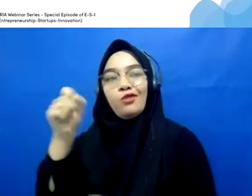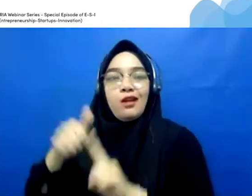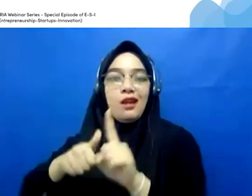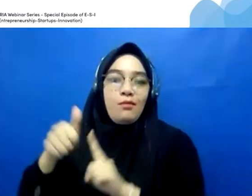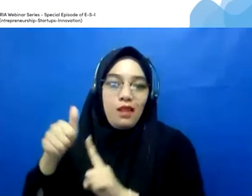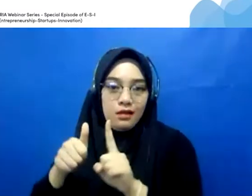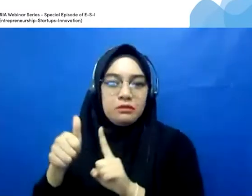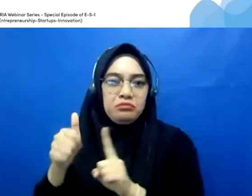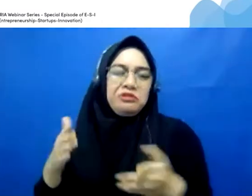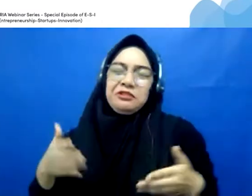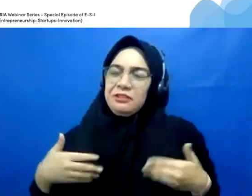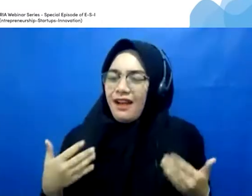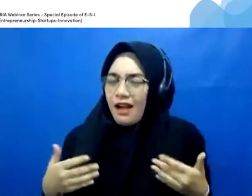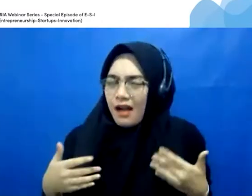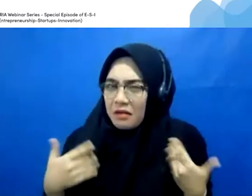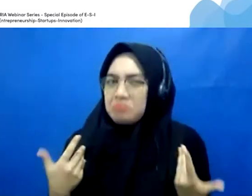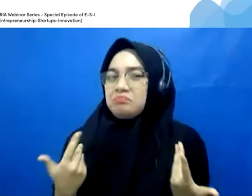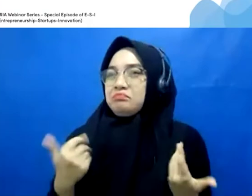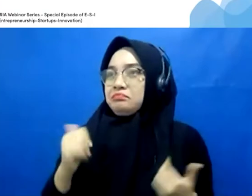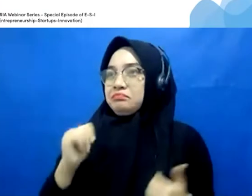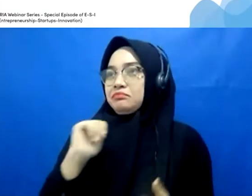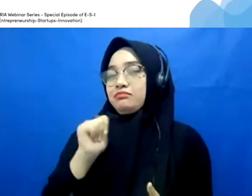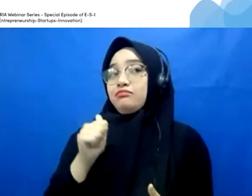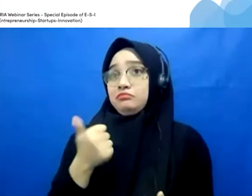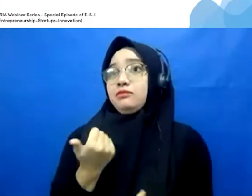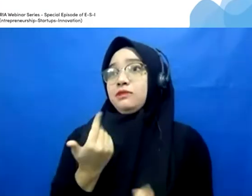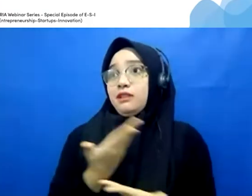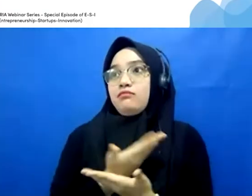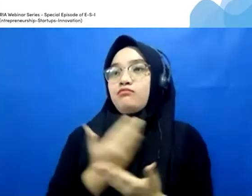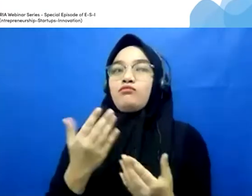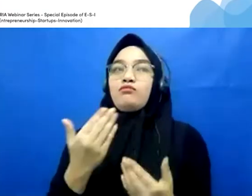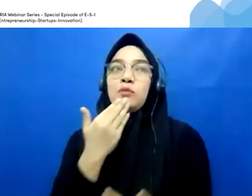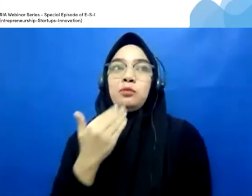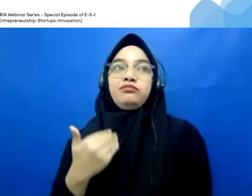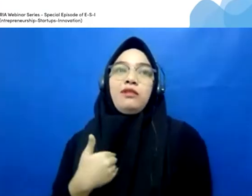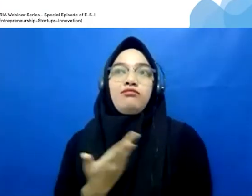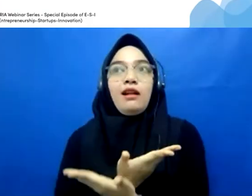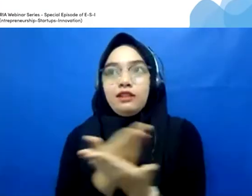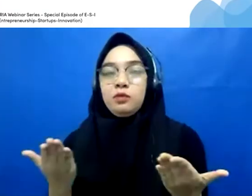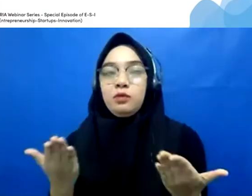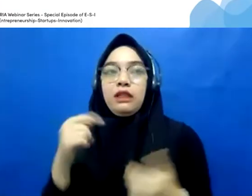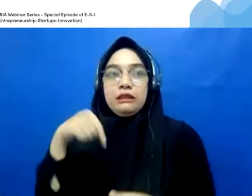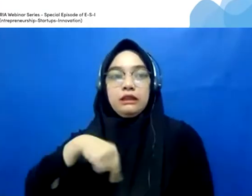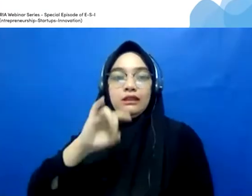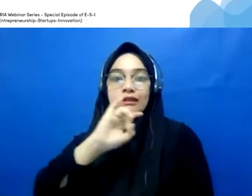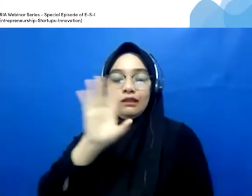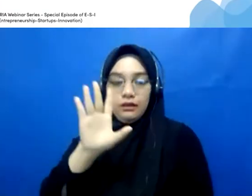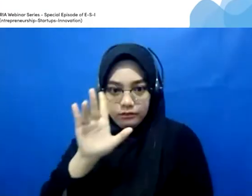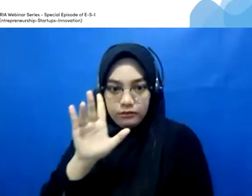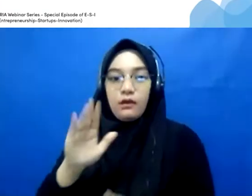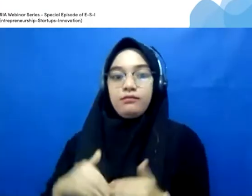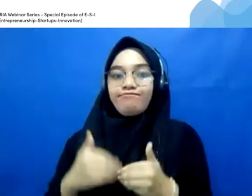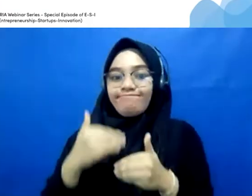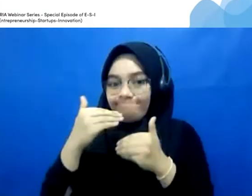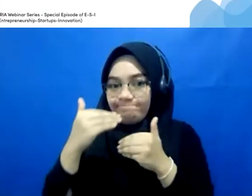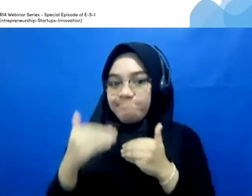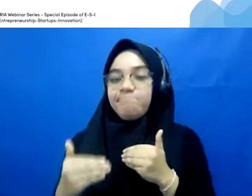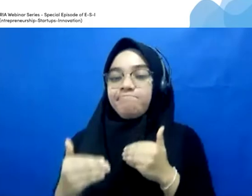we're so happy to have you with us this afternoon. Let me move on to our second